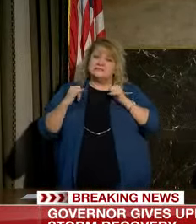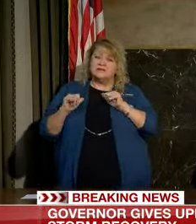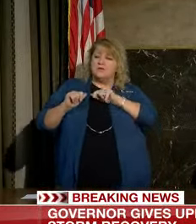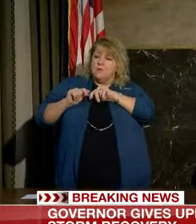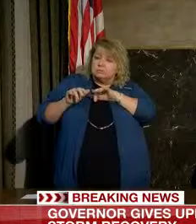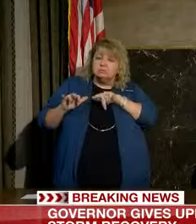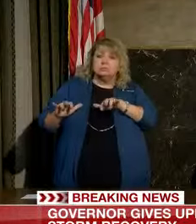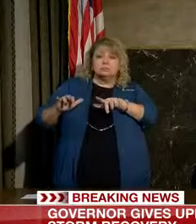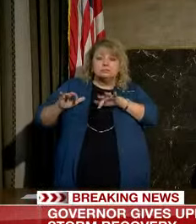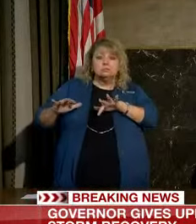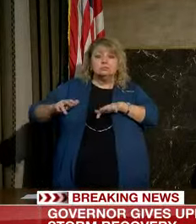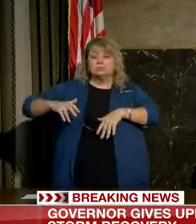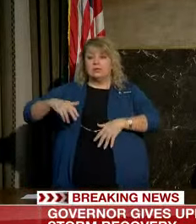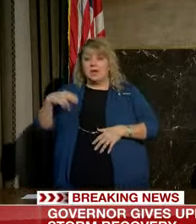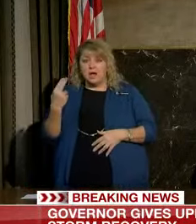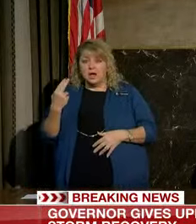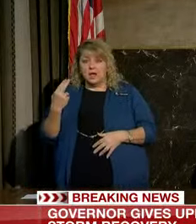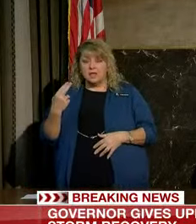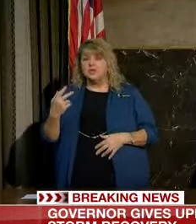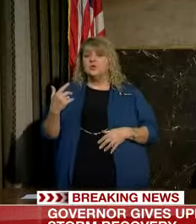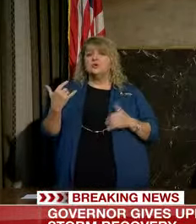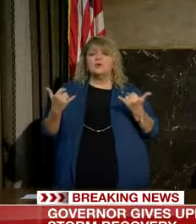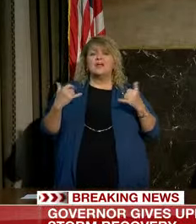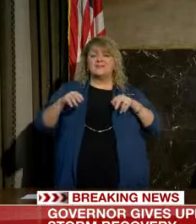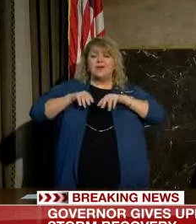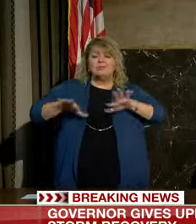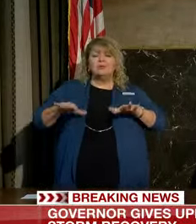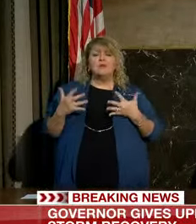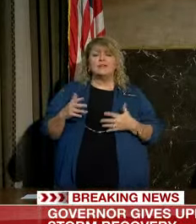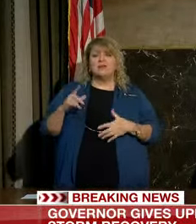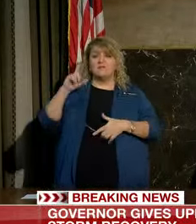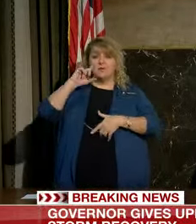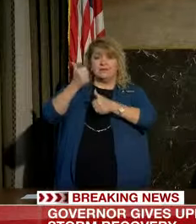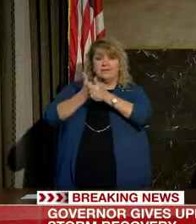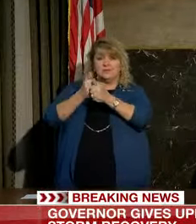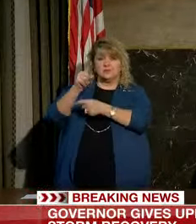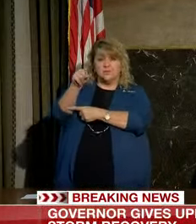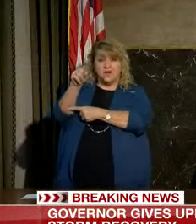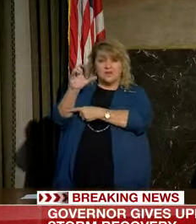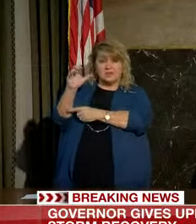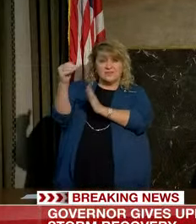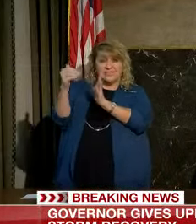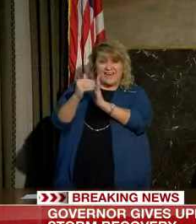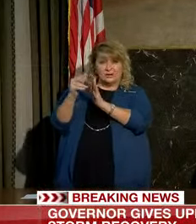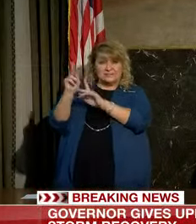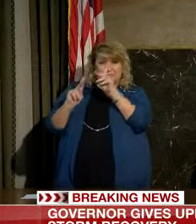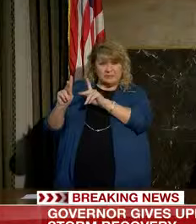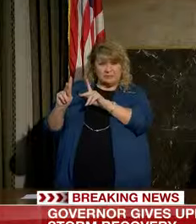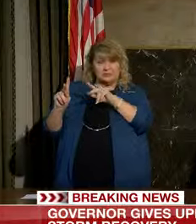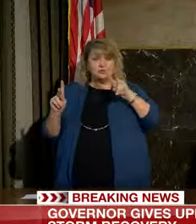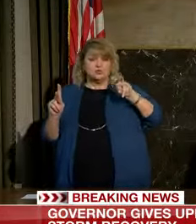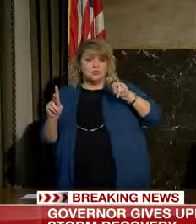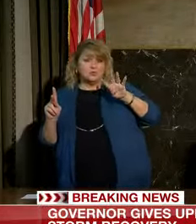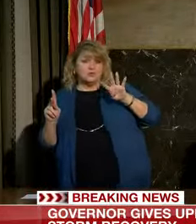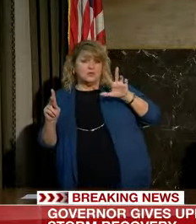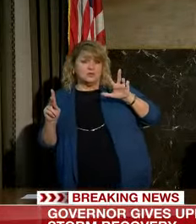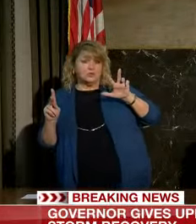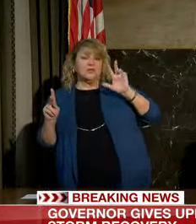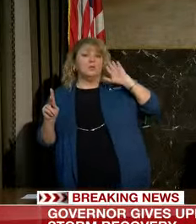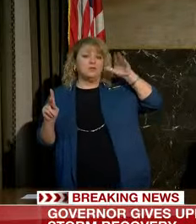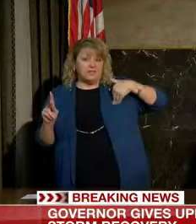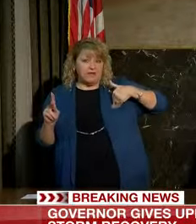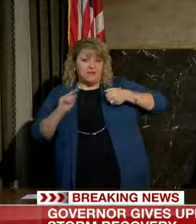The current weekly transmission rate is 243 cases for every 100,000 people. That's 2.5